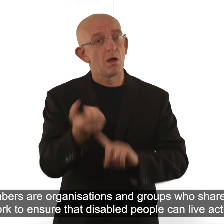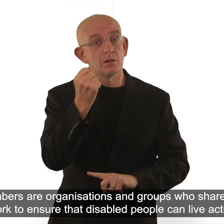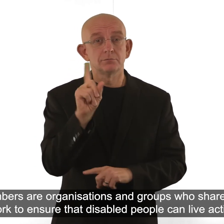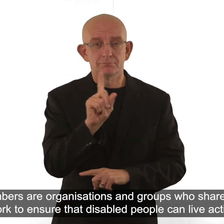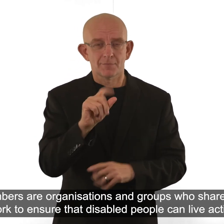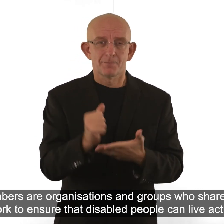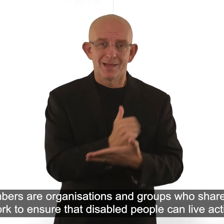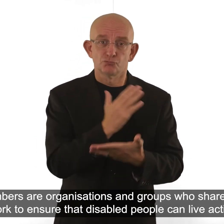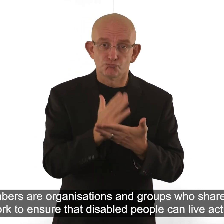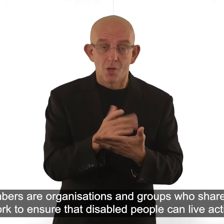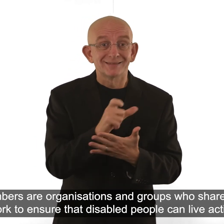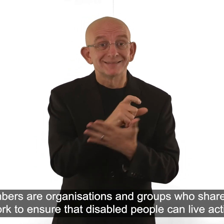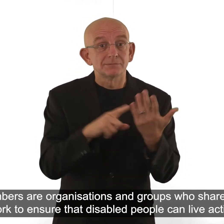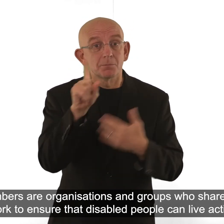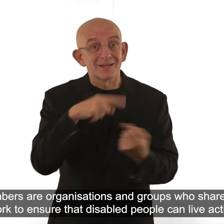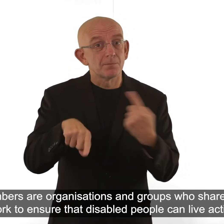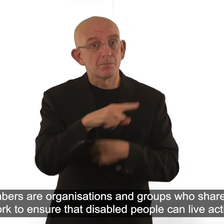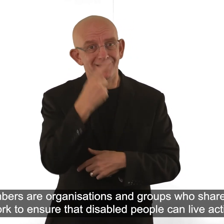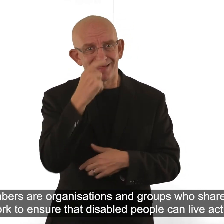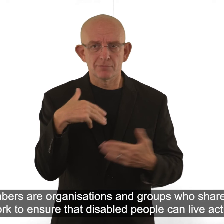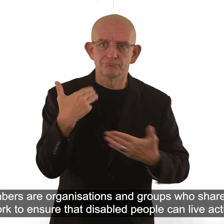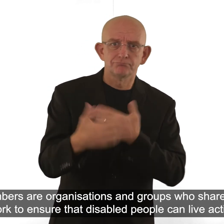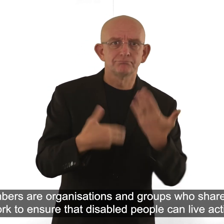live active lives.